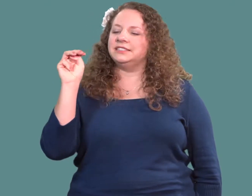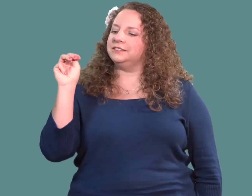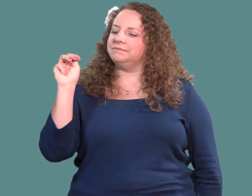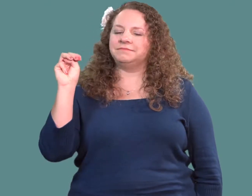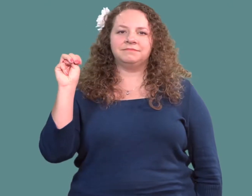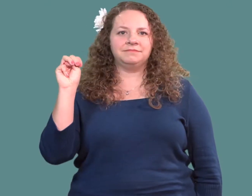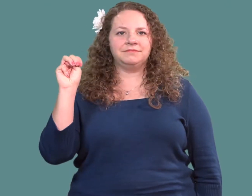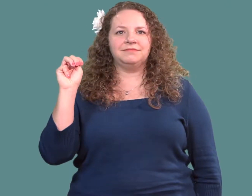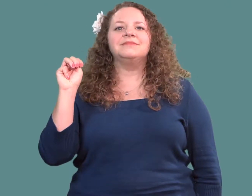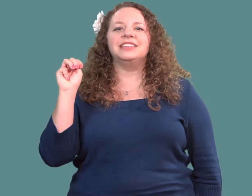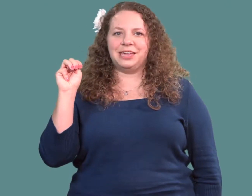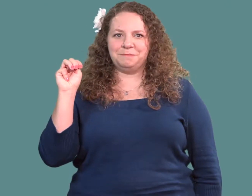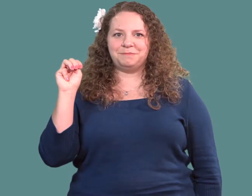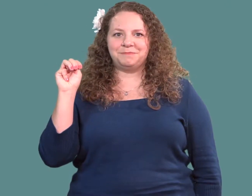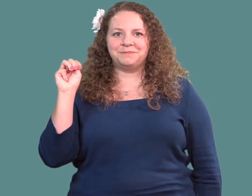fist. M.